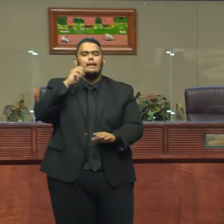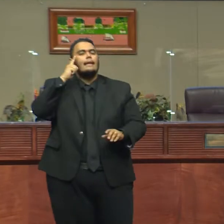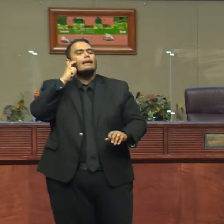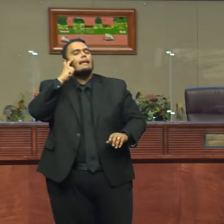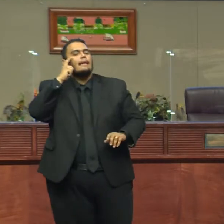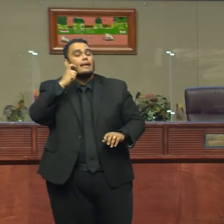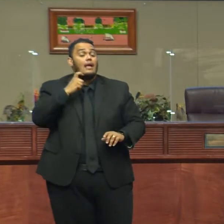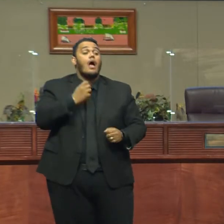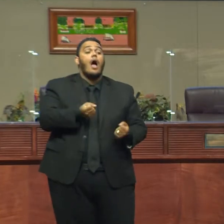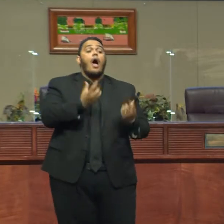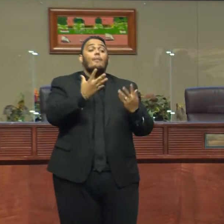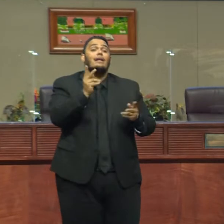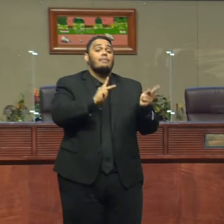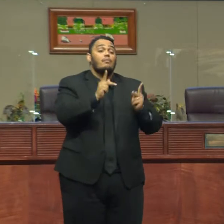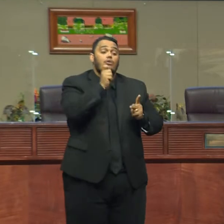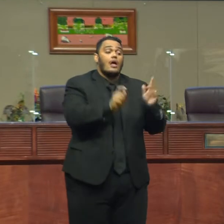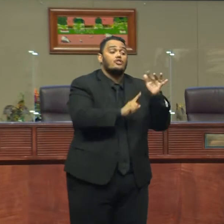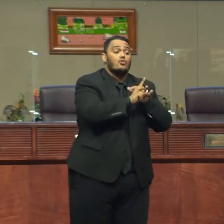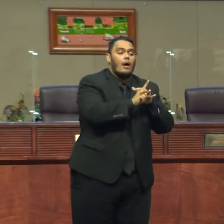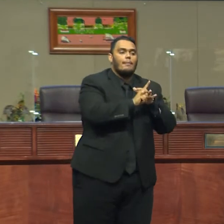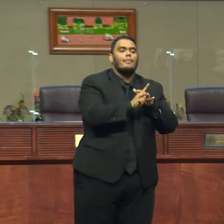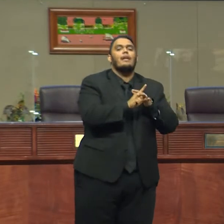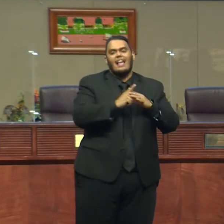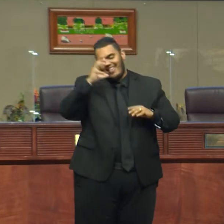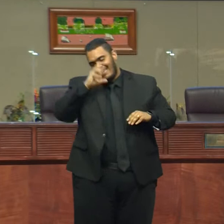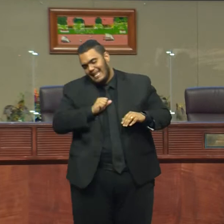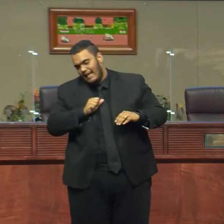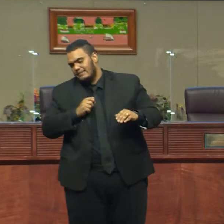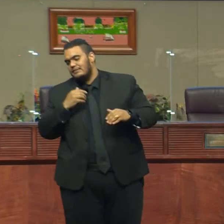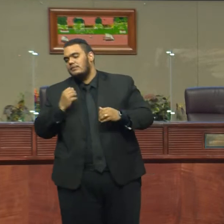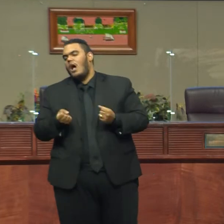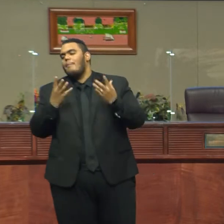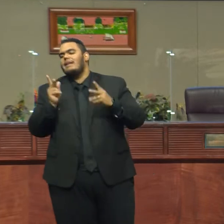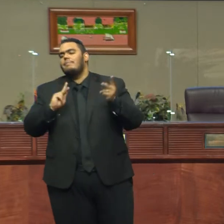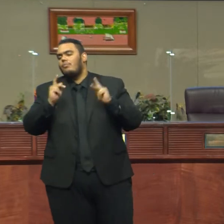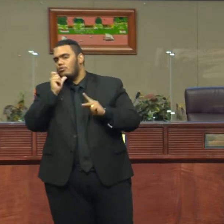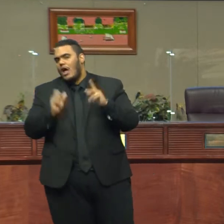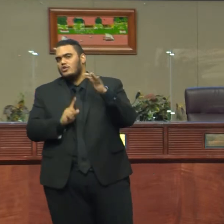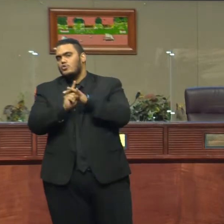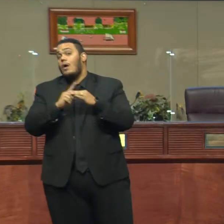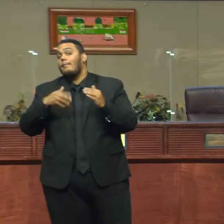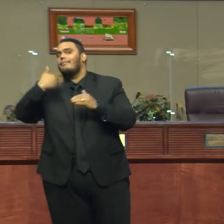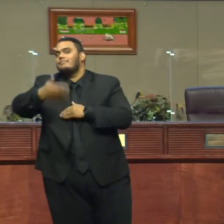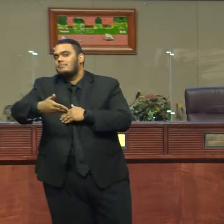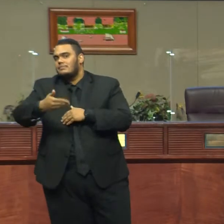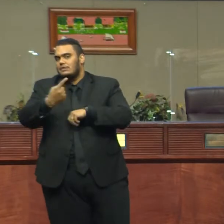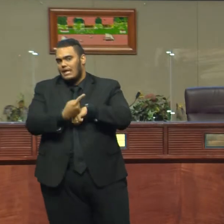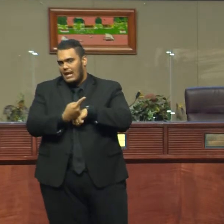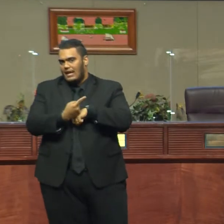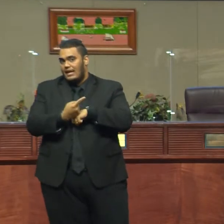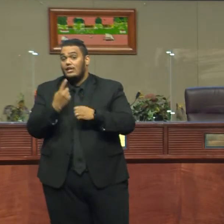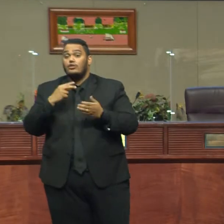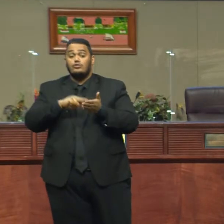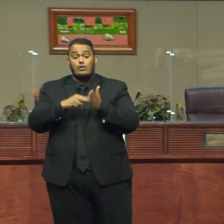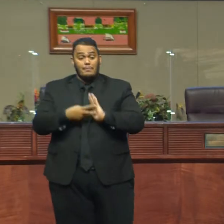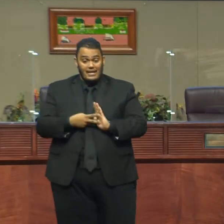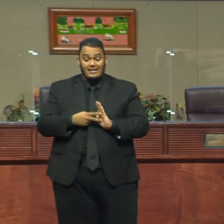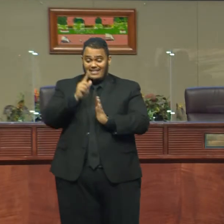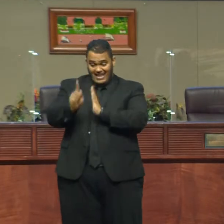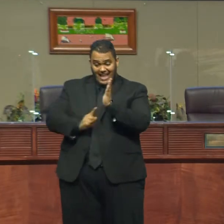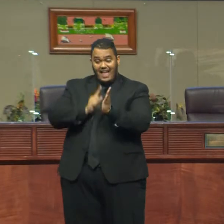day. And based on that, we pre-draw the vaccines. So by hour, we say we need